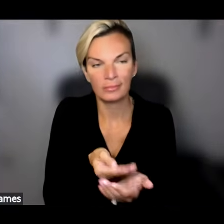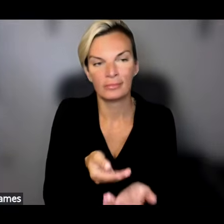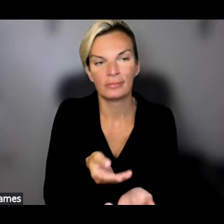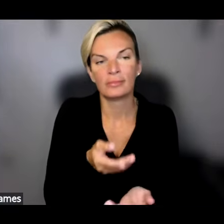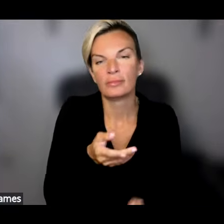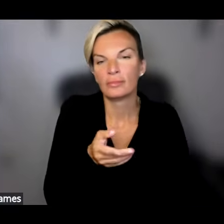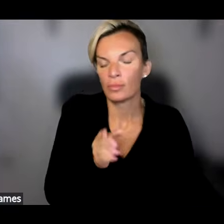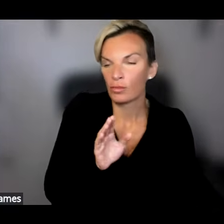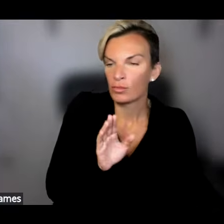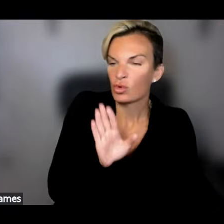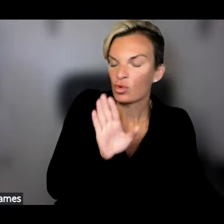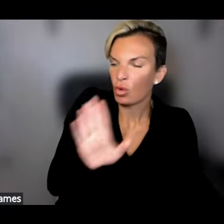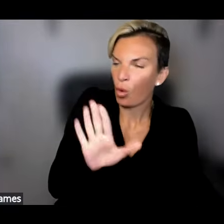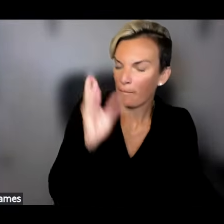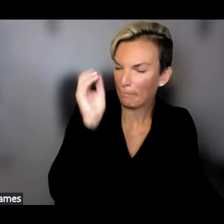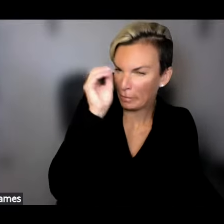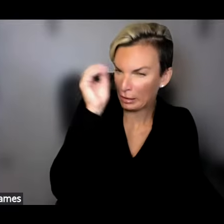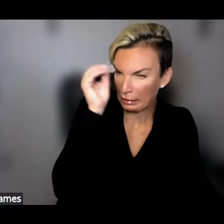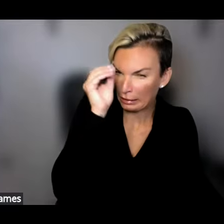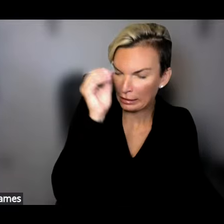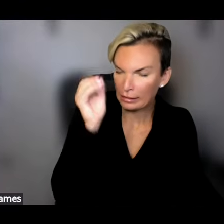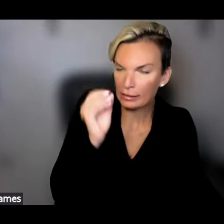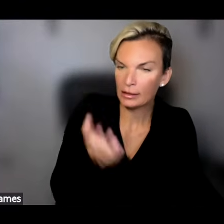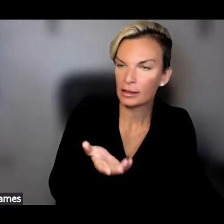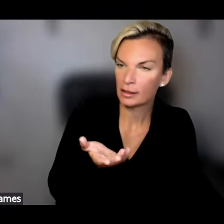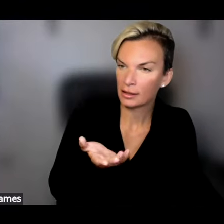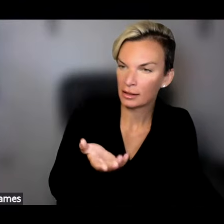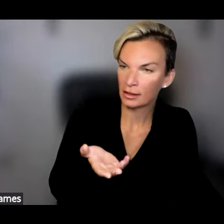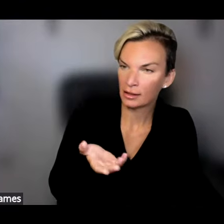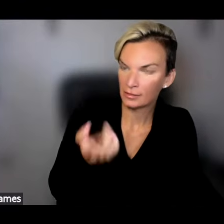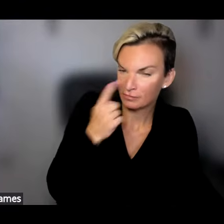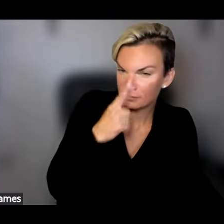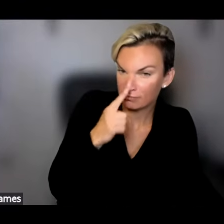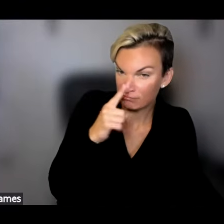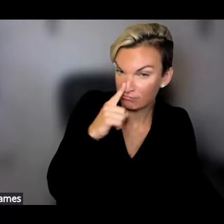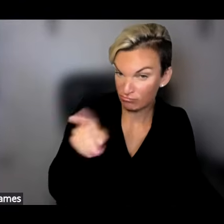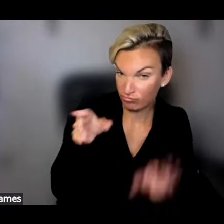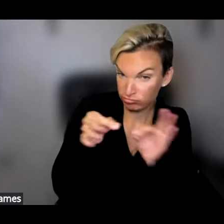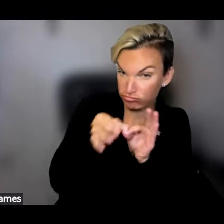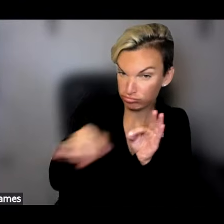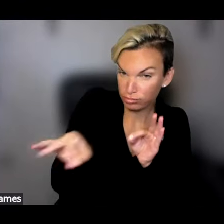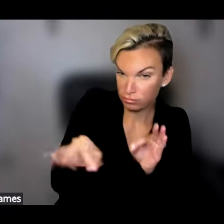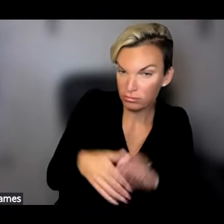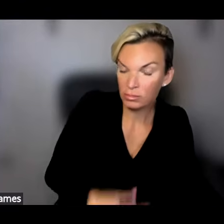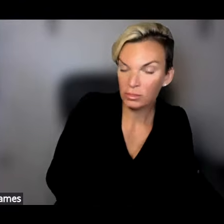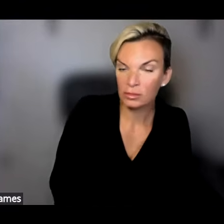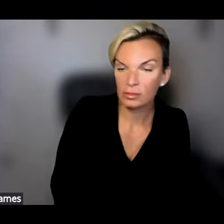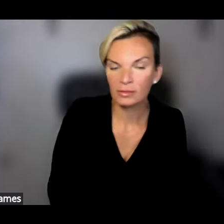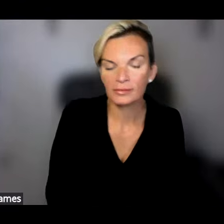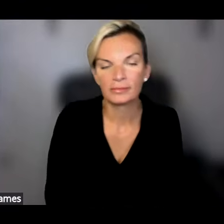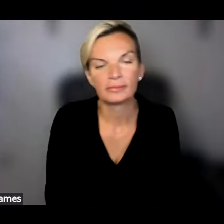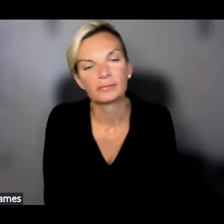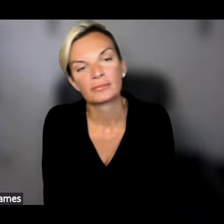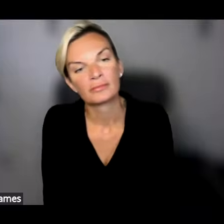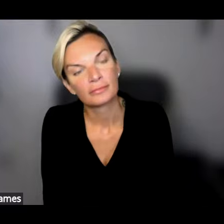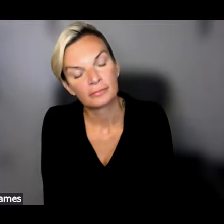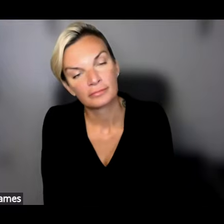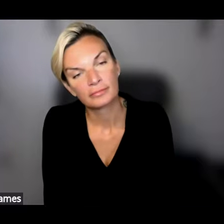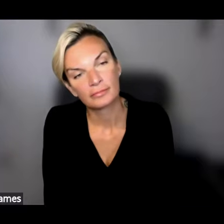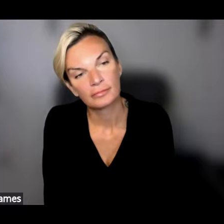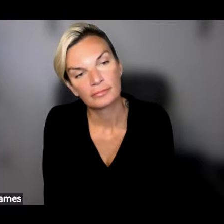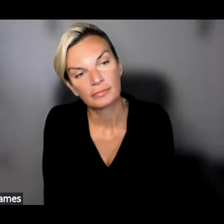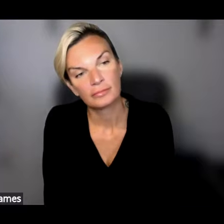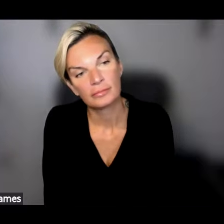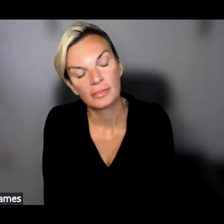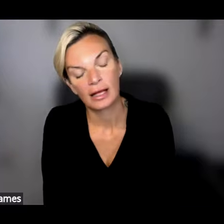that, can you give us a recast? I think it would be, I mean, just first, without